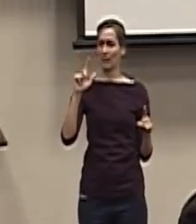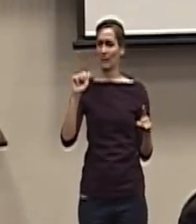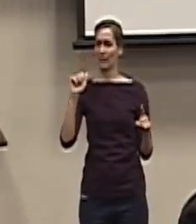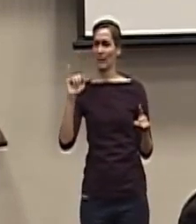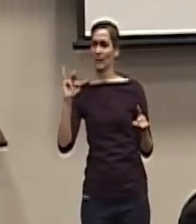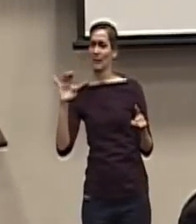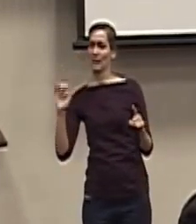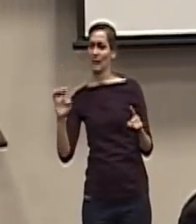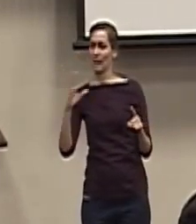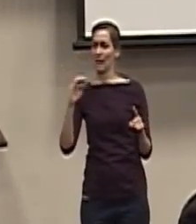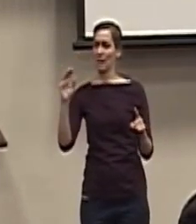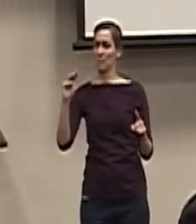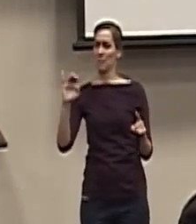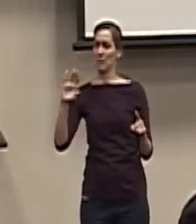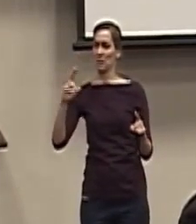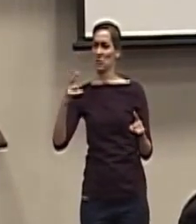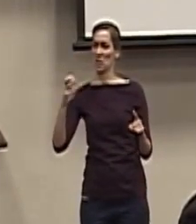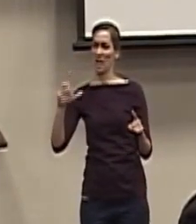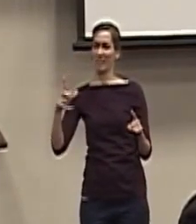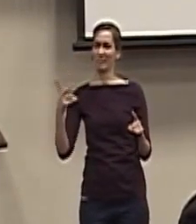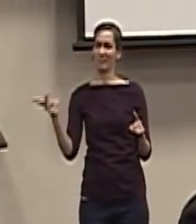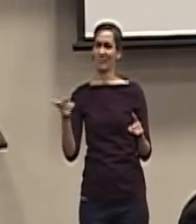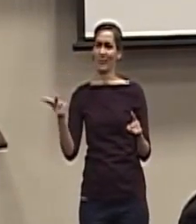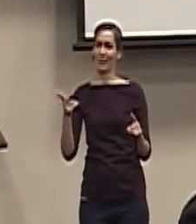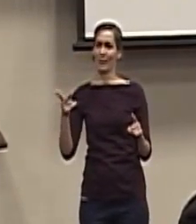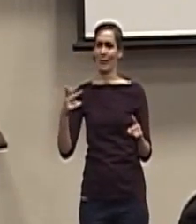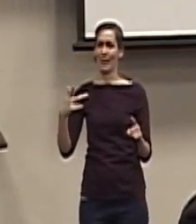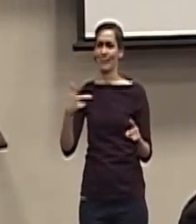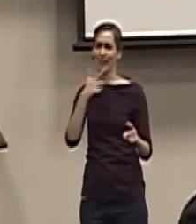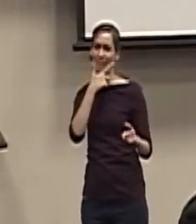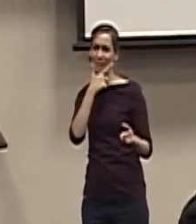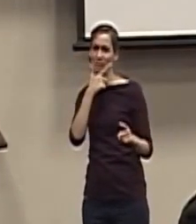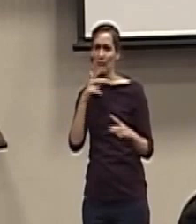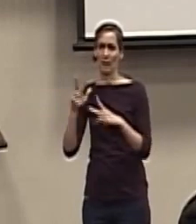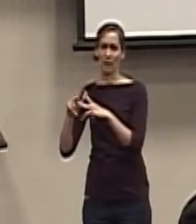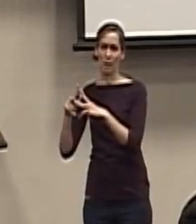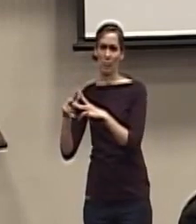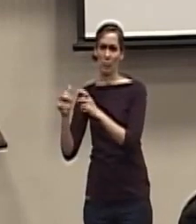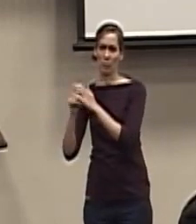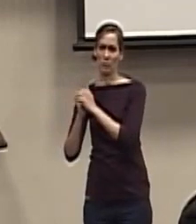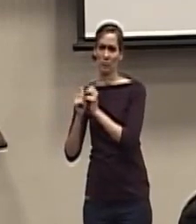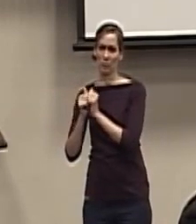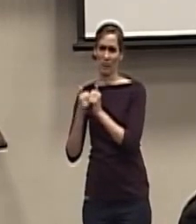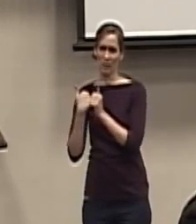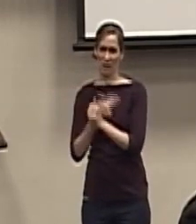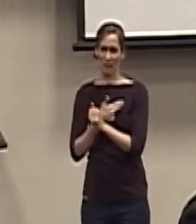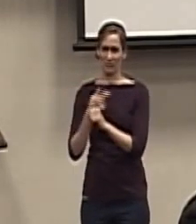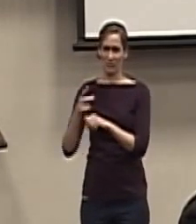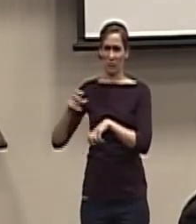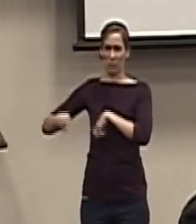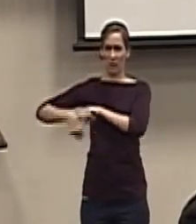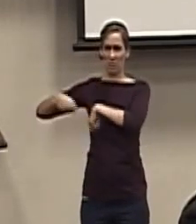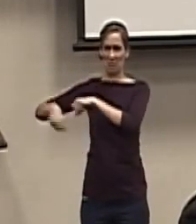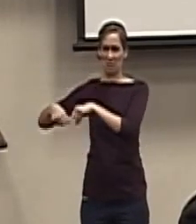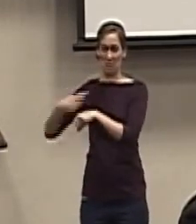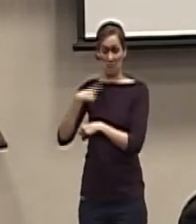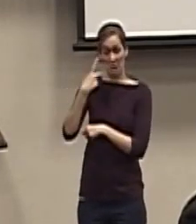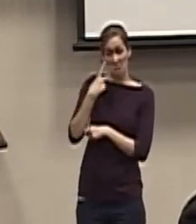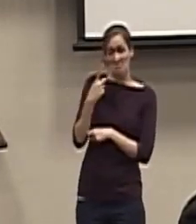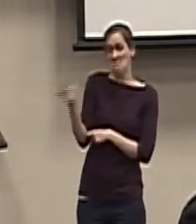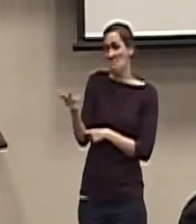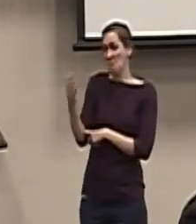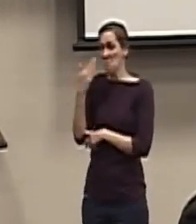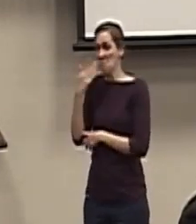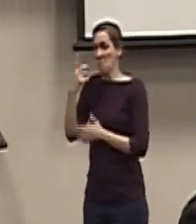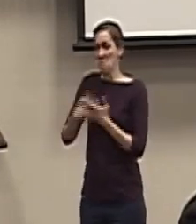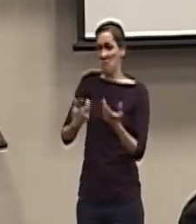who'd been worshiping with us, riding their bicycles down an alleyway. And so my thought was, well, Melanie and Michelle will know what's going on. And so I